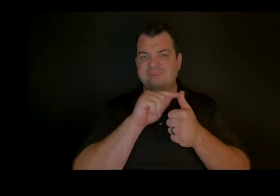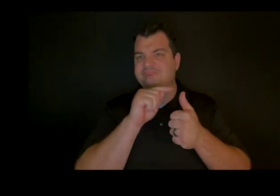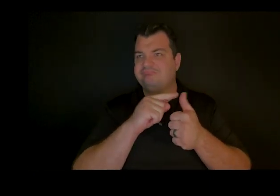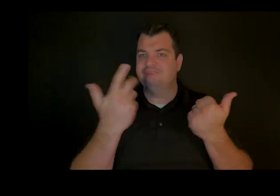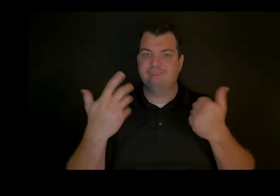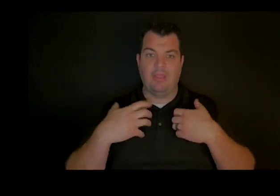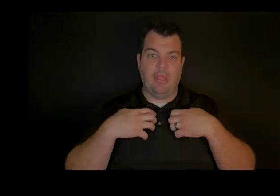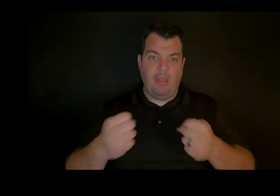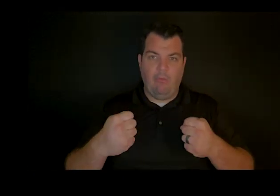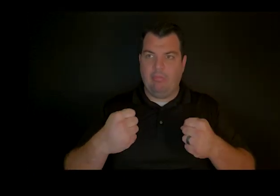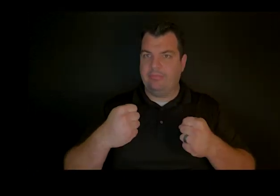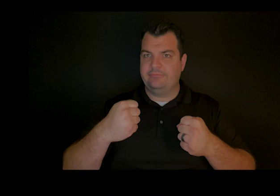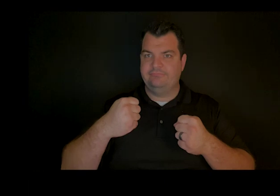health impairments,